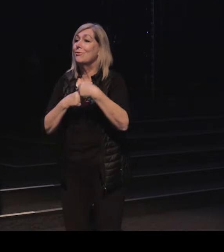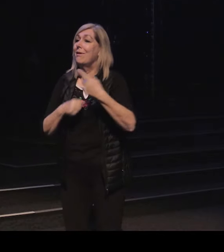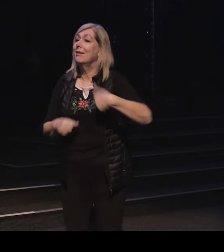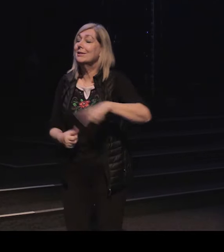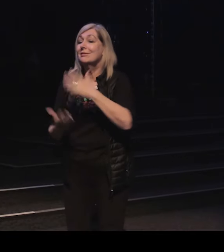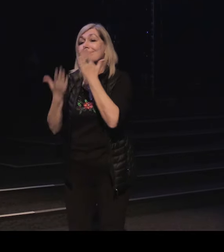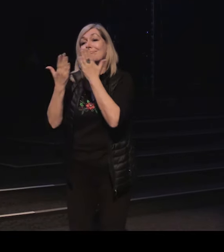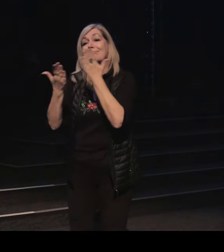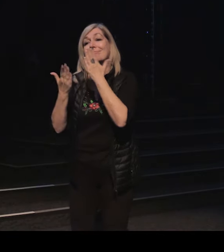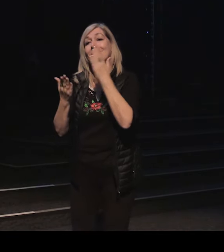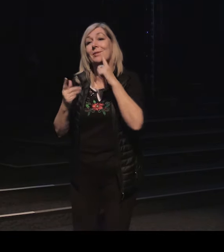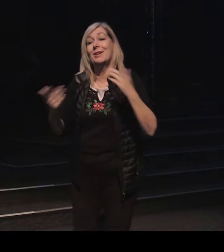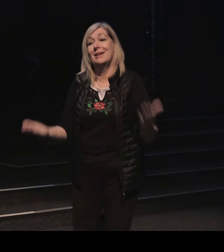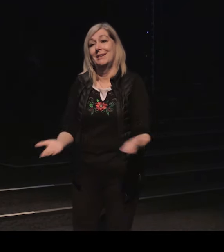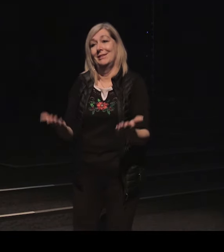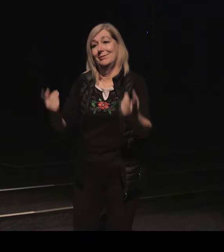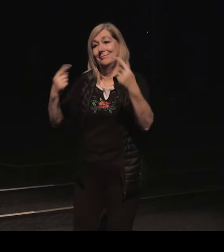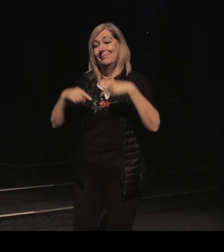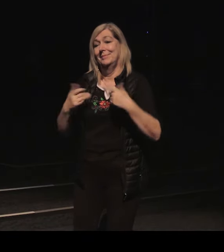today.